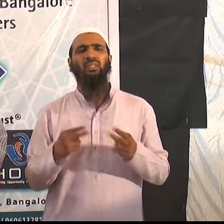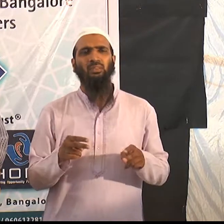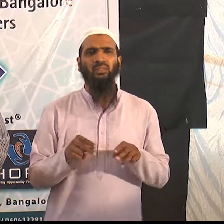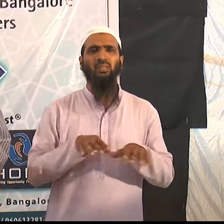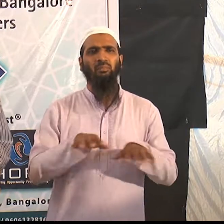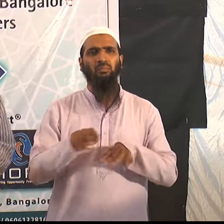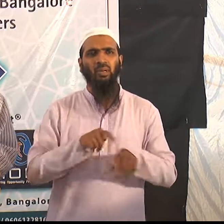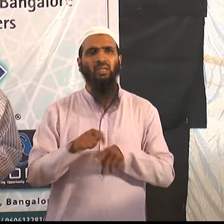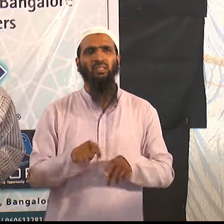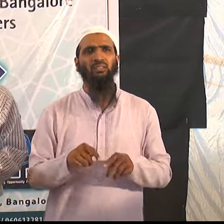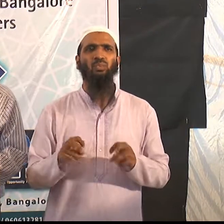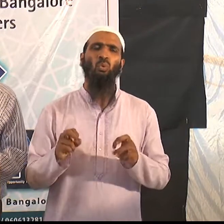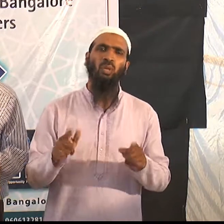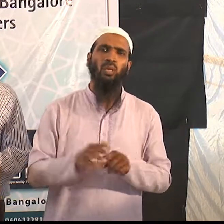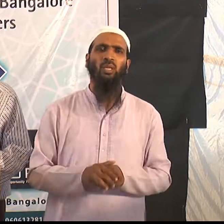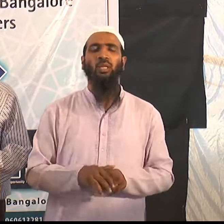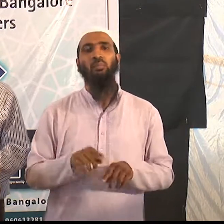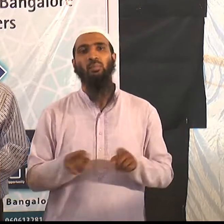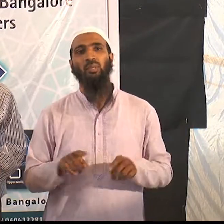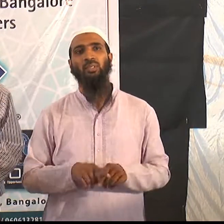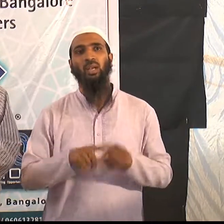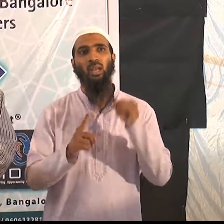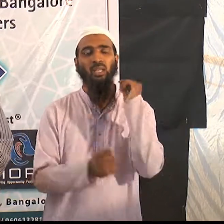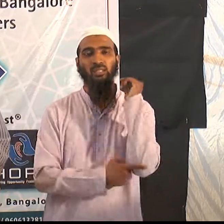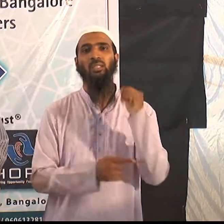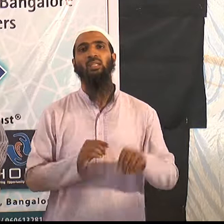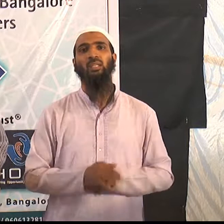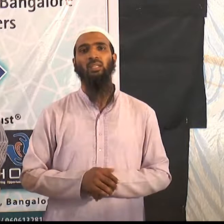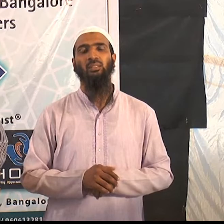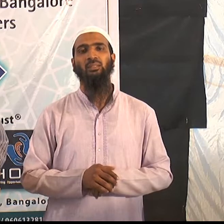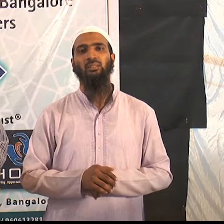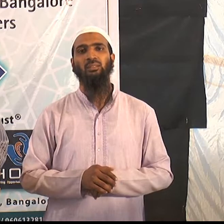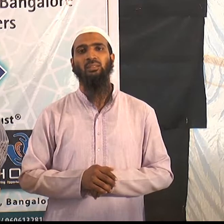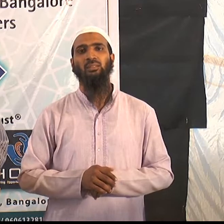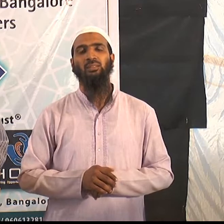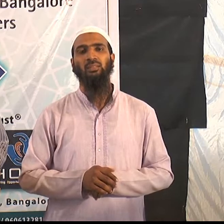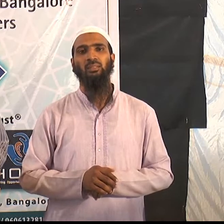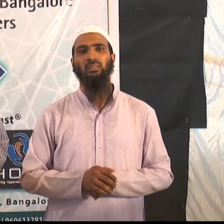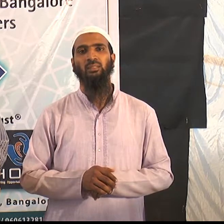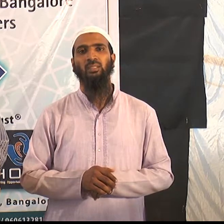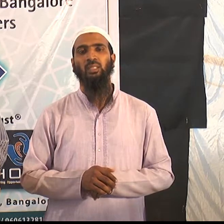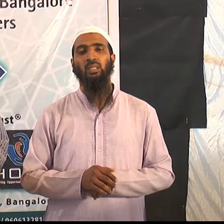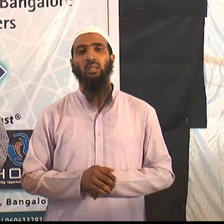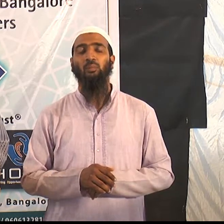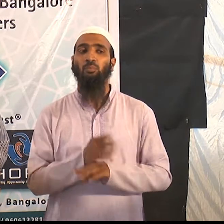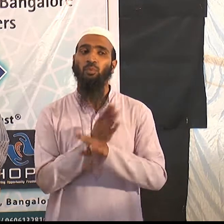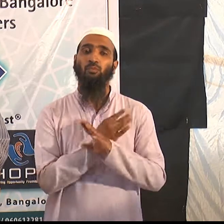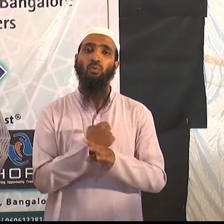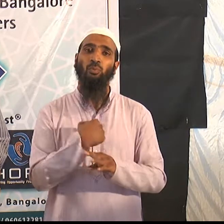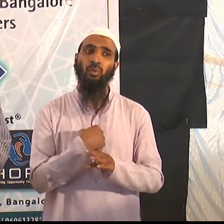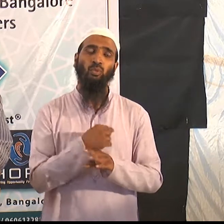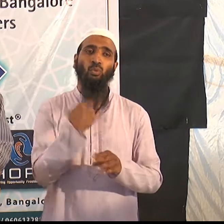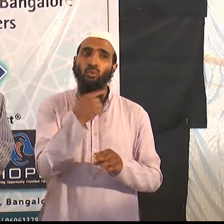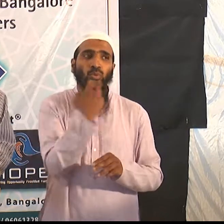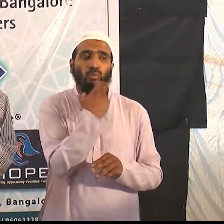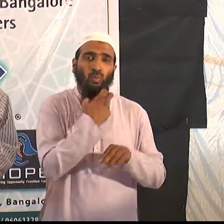the scholars before me and what will be suggested by the scholars after me. It is important for us. We just